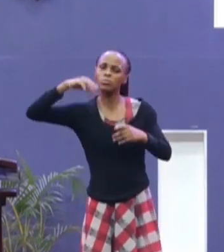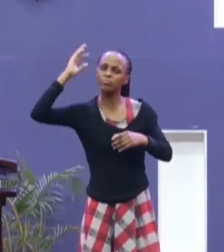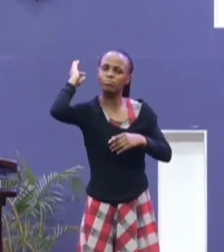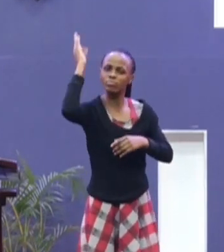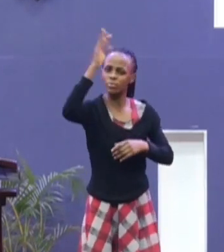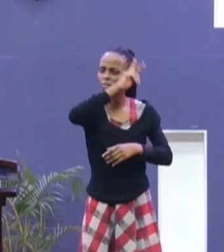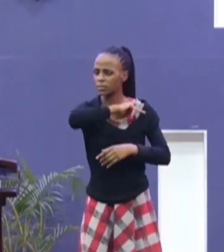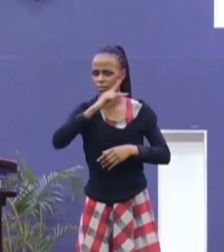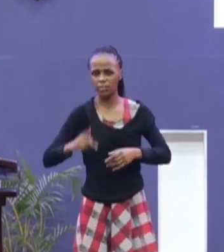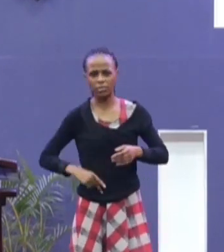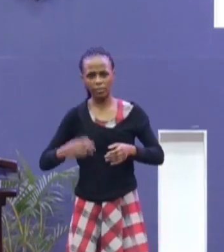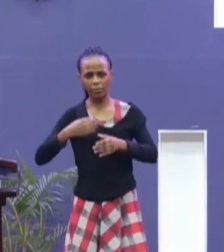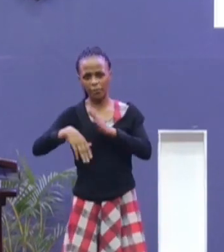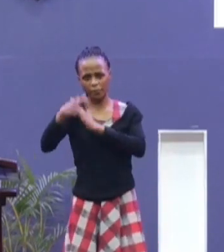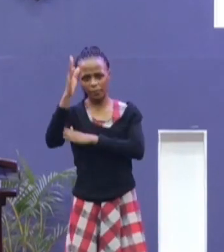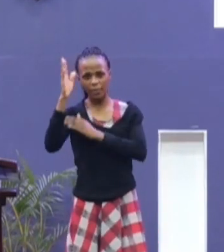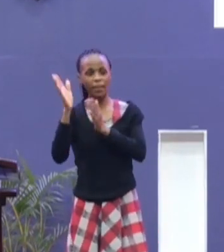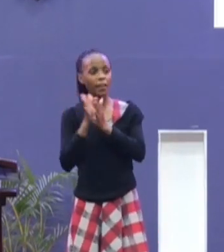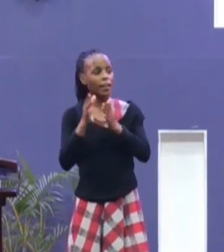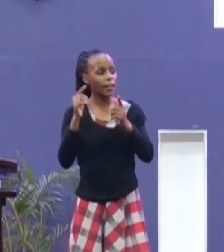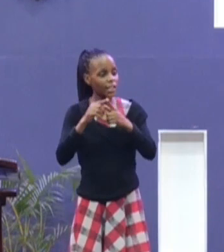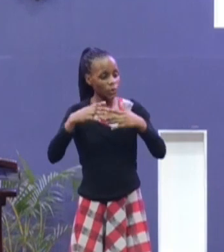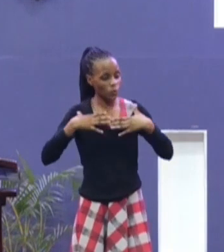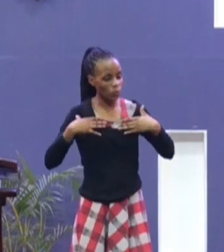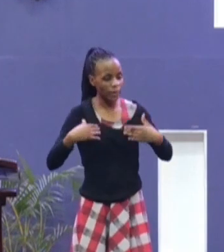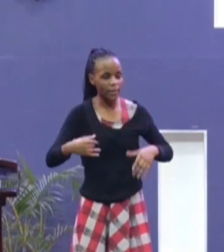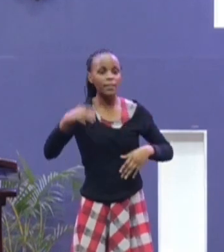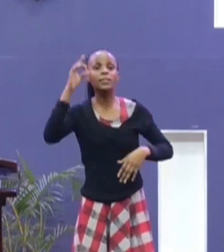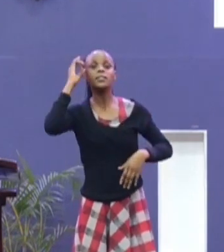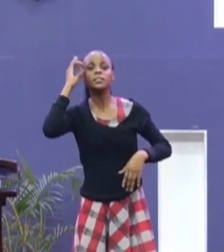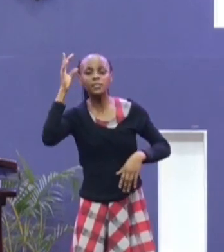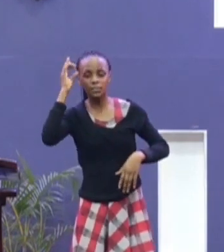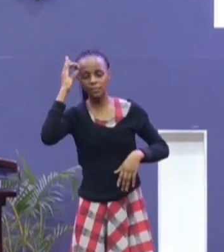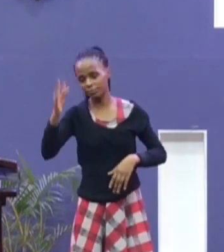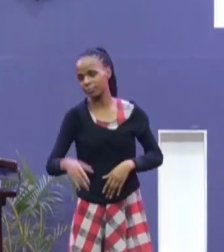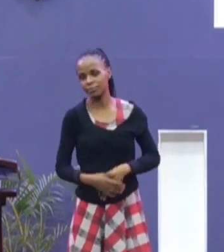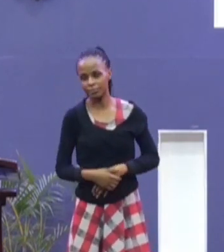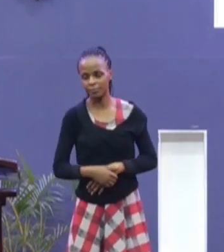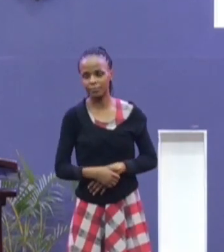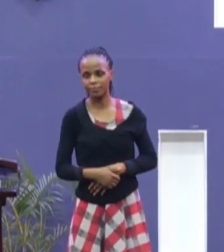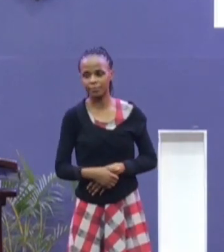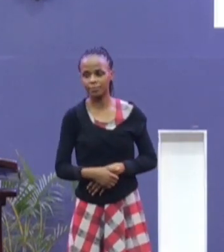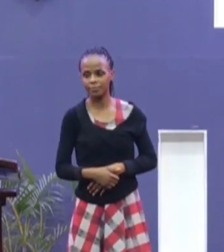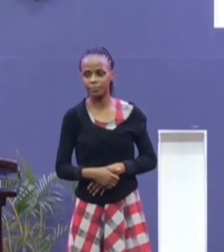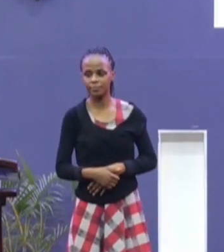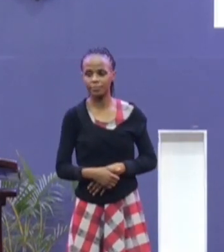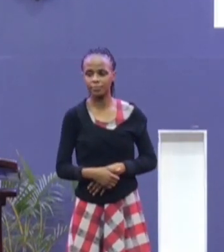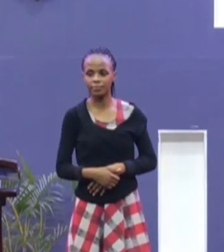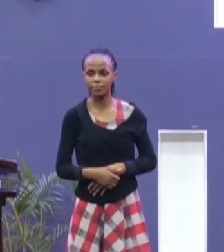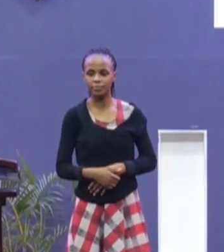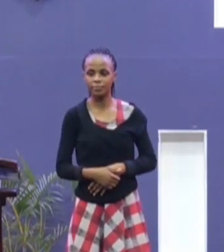okubuulira obwakabaka bwa Katonda. And to heal the sick. N'okuwonya abalwadde. These